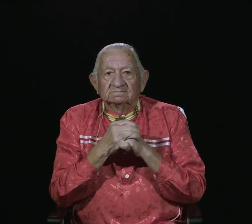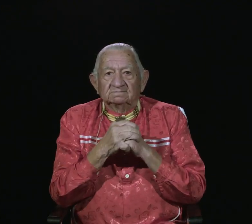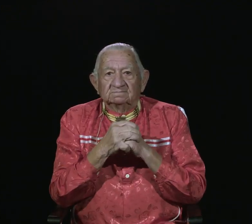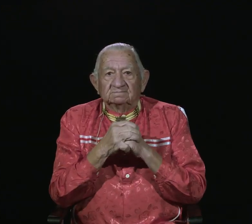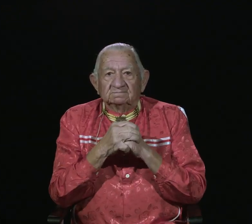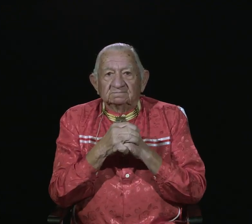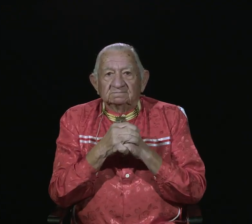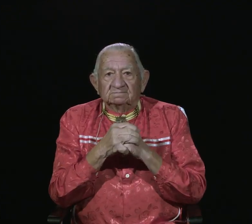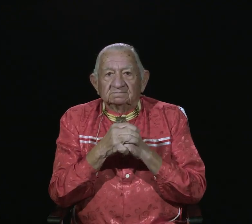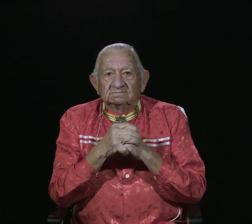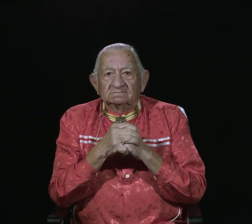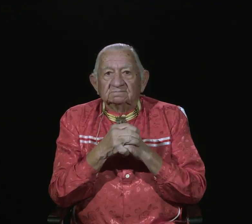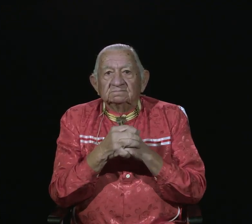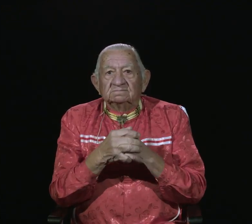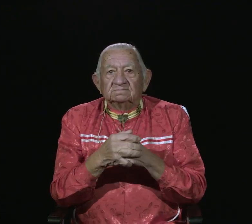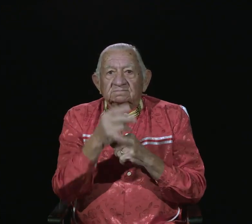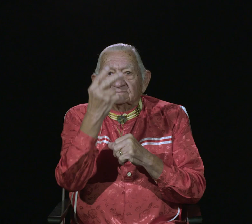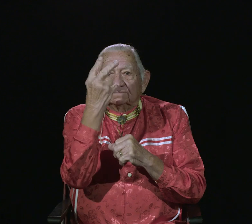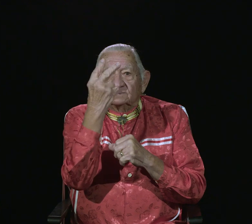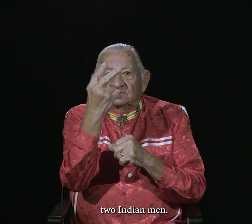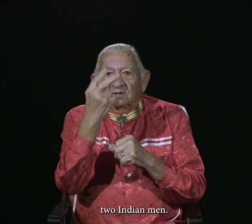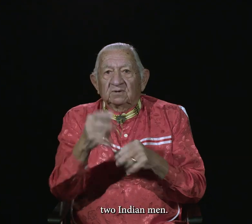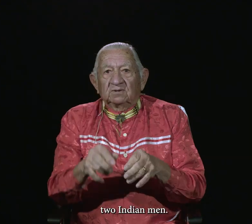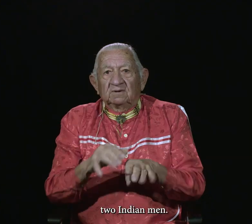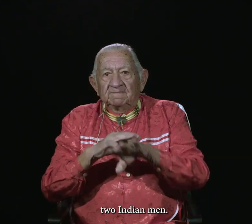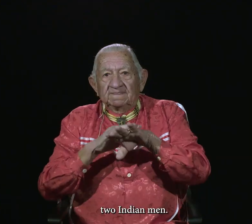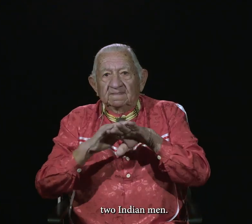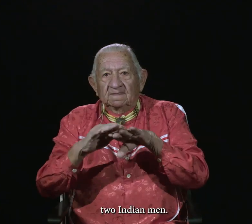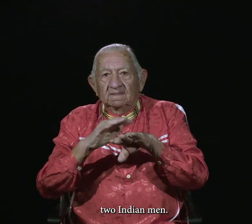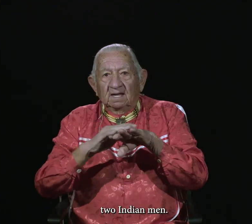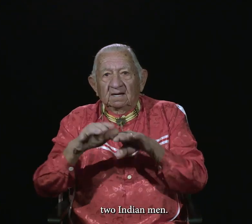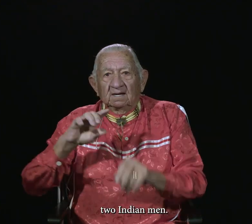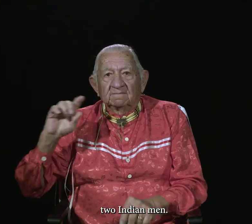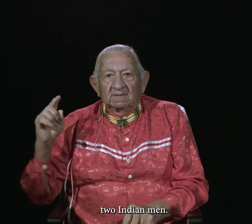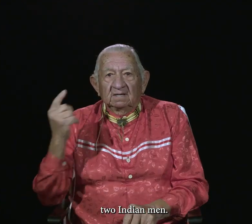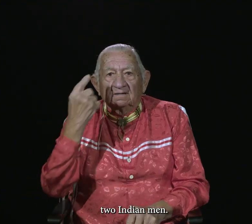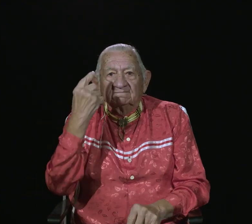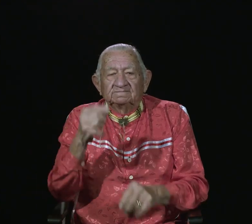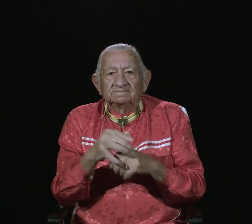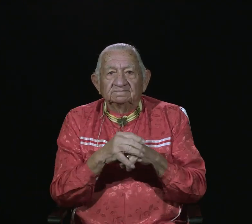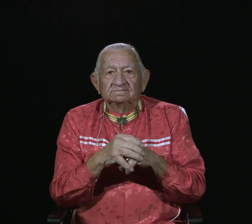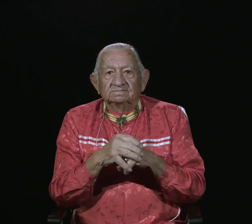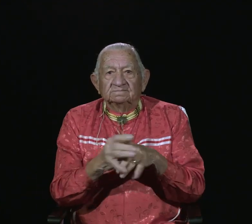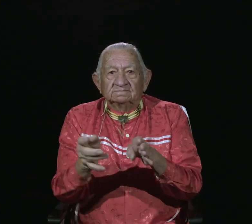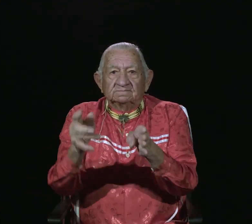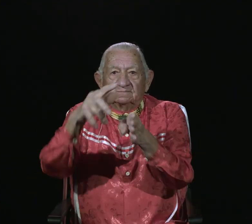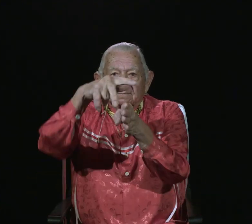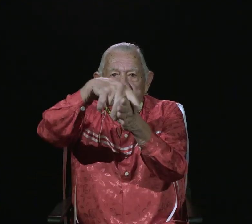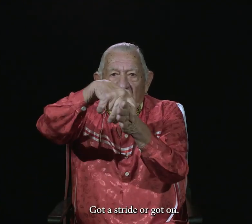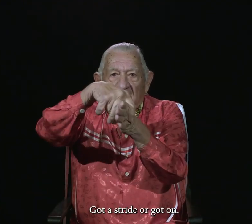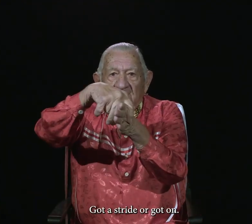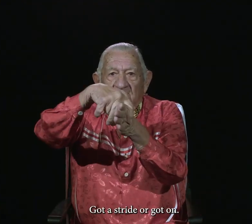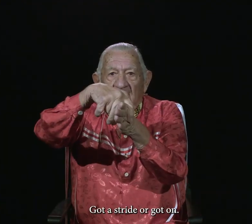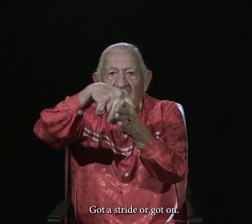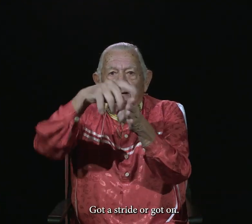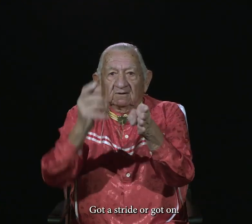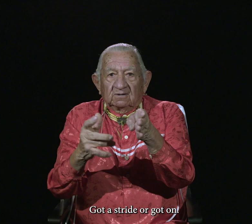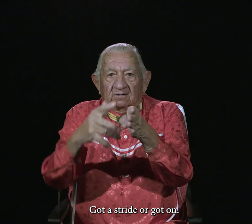2 Indian men got astride or